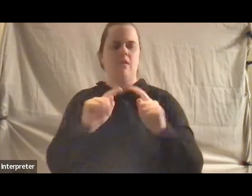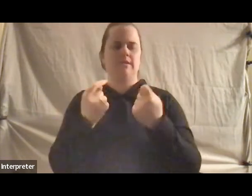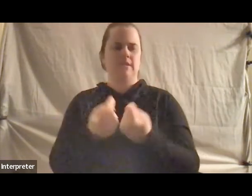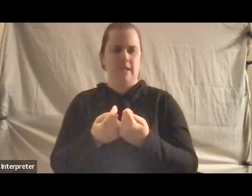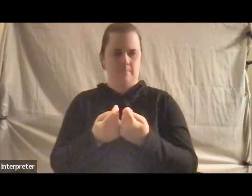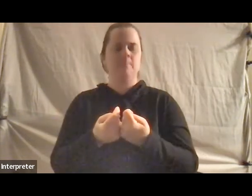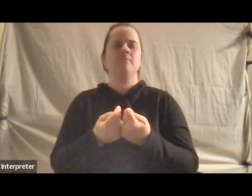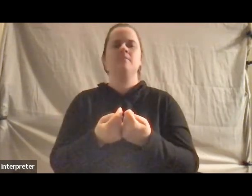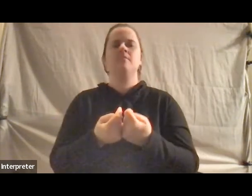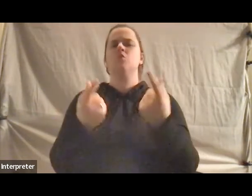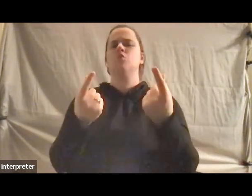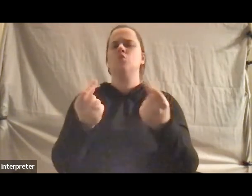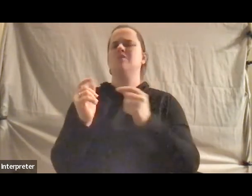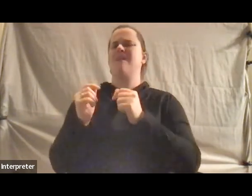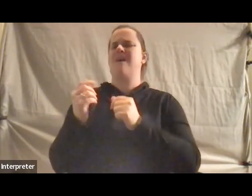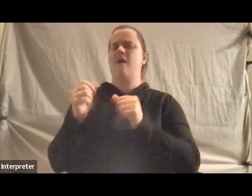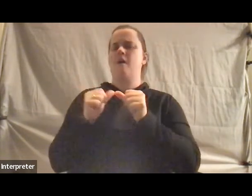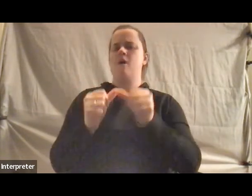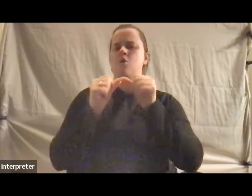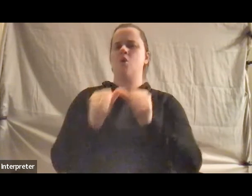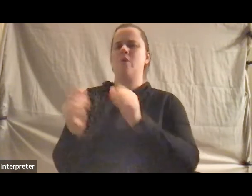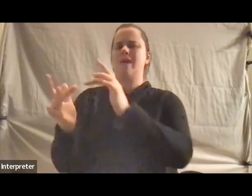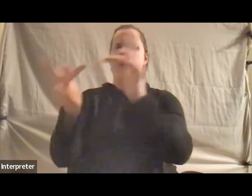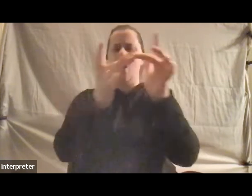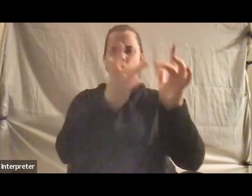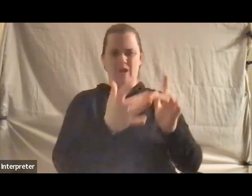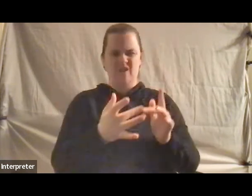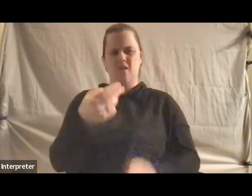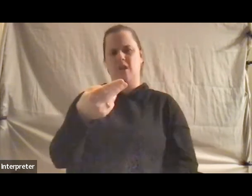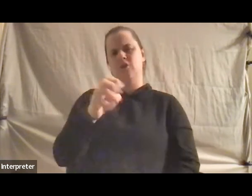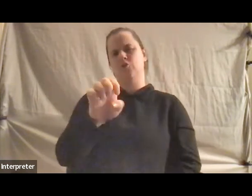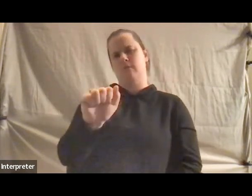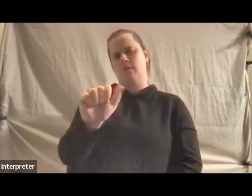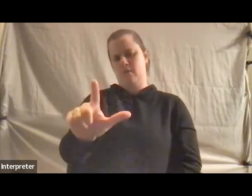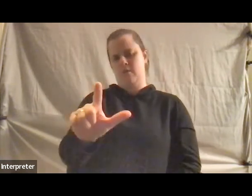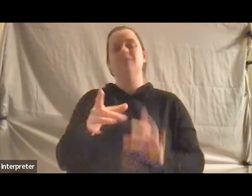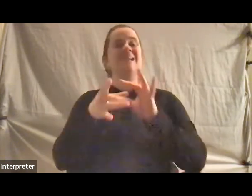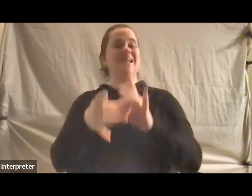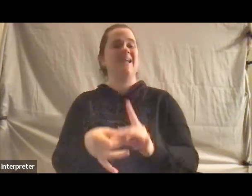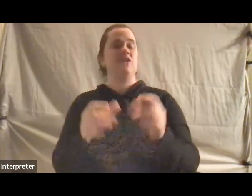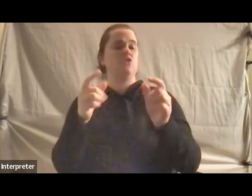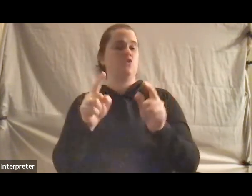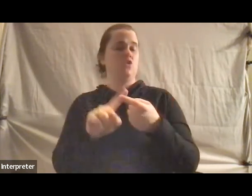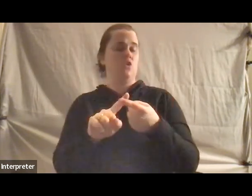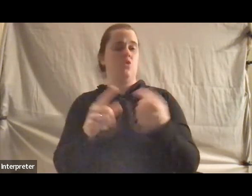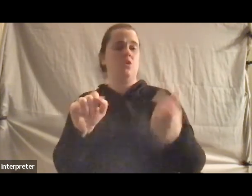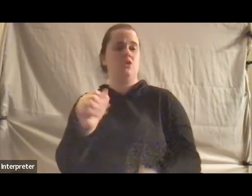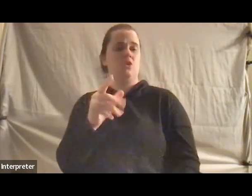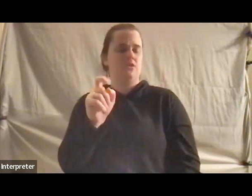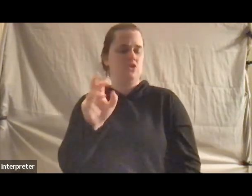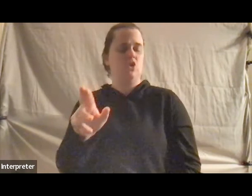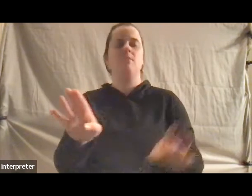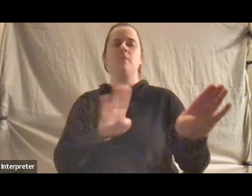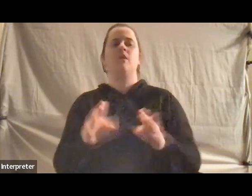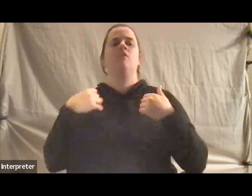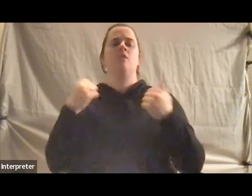ongoing encampment outreach to provide individuals opportunities to connect to shelter, behavioral health,